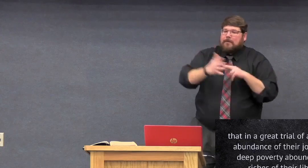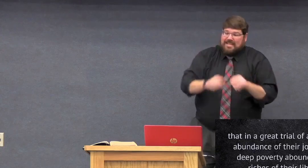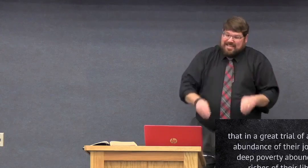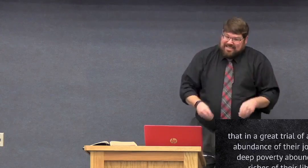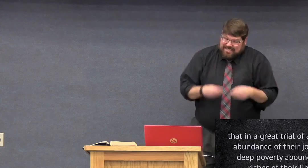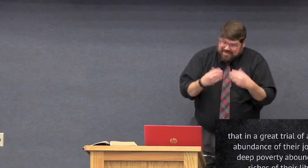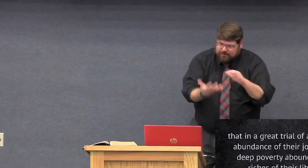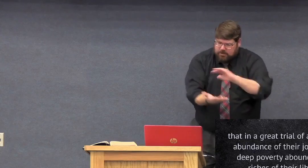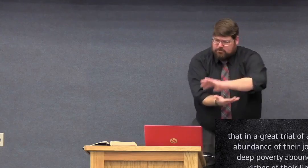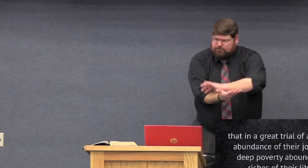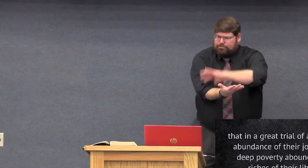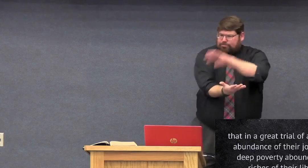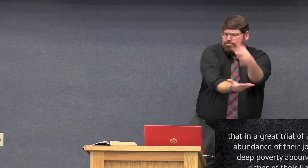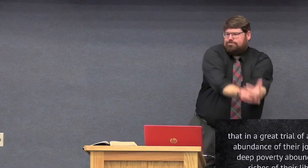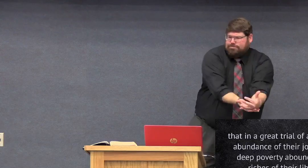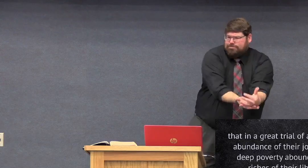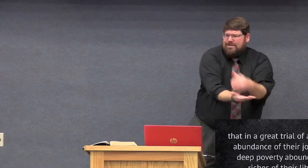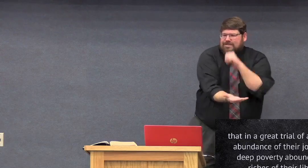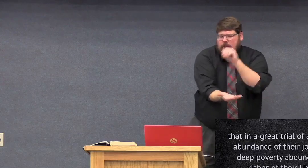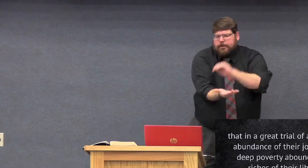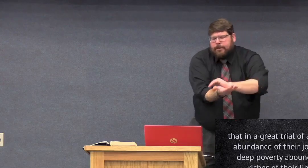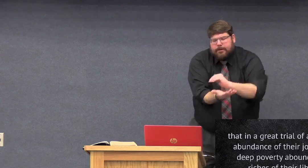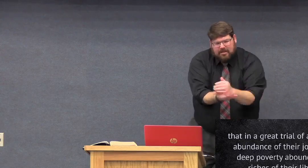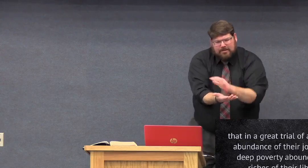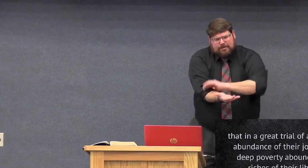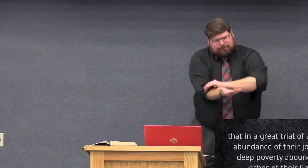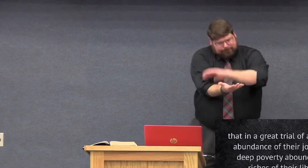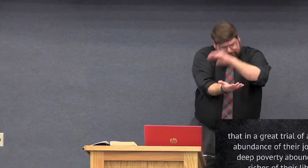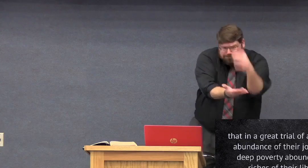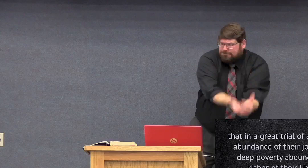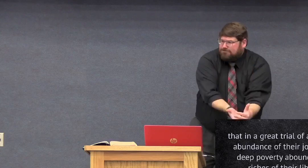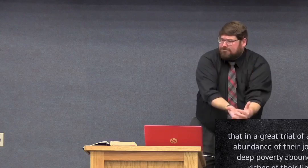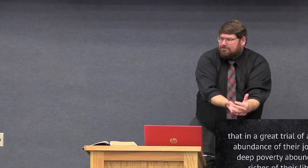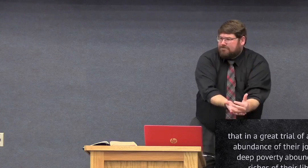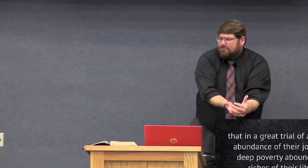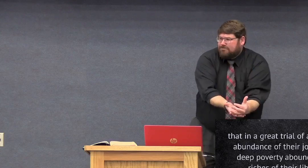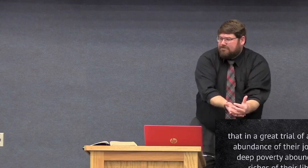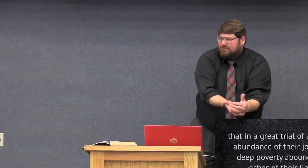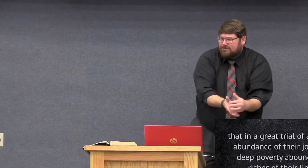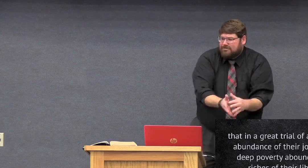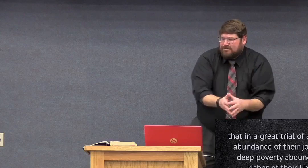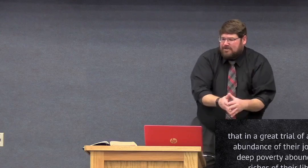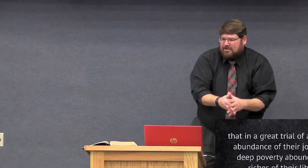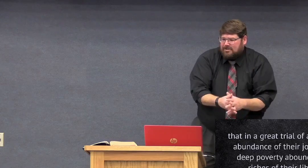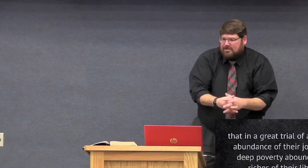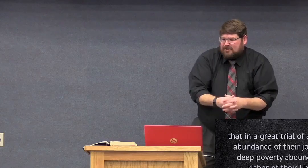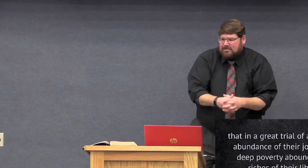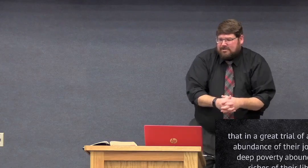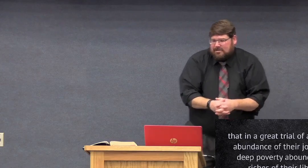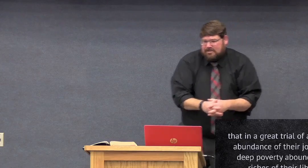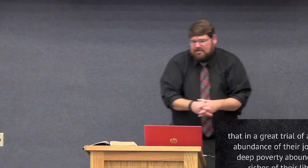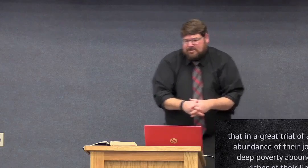Doesn't mean free as in the amount, but they gave in abundance.